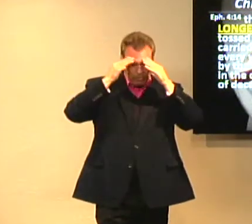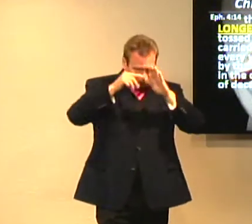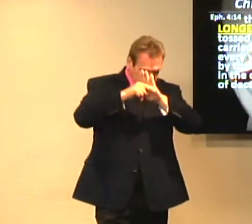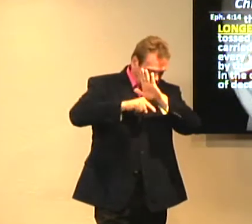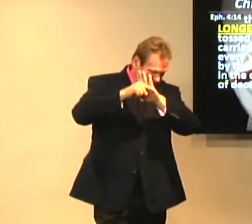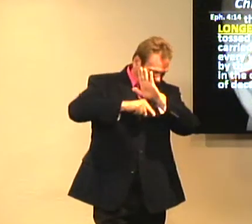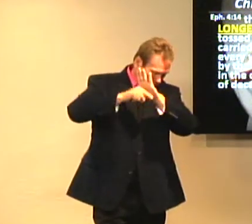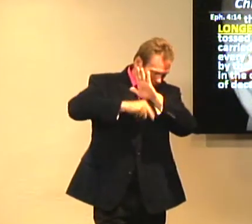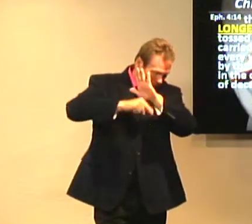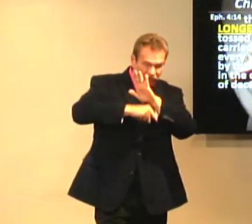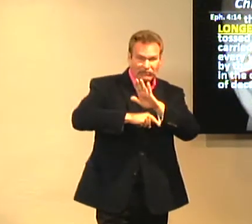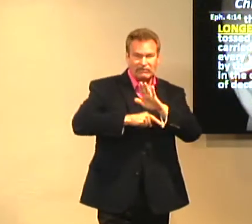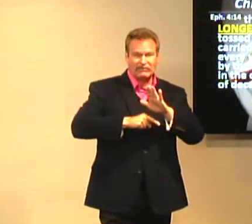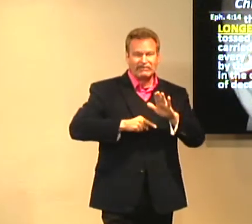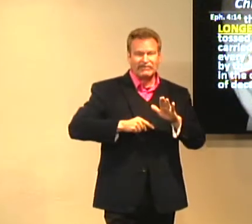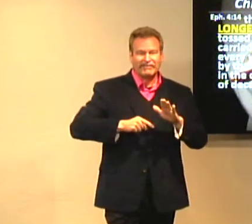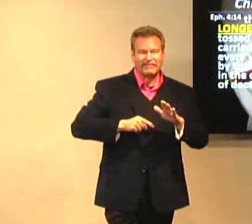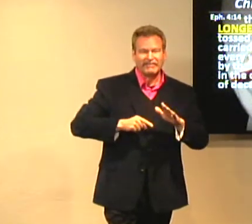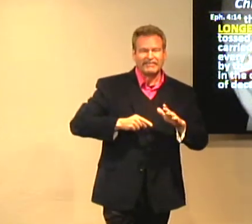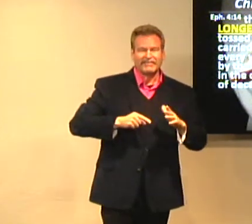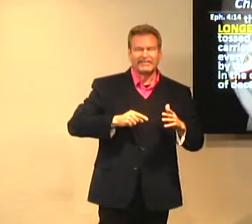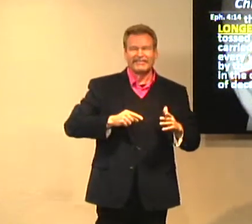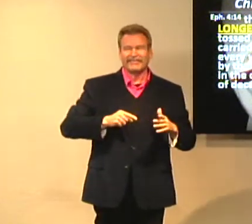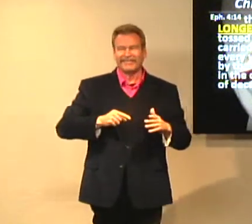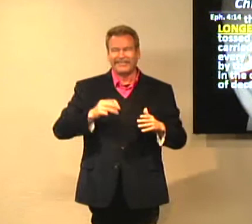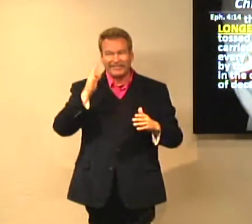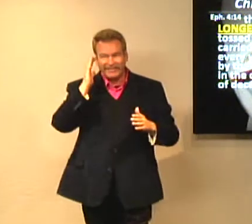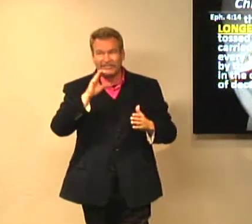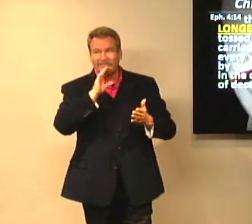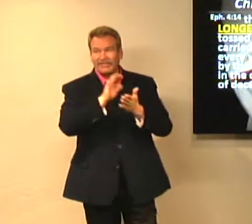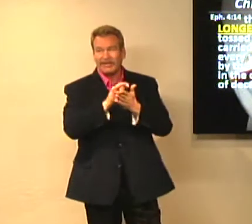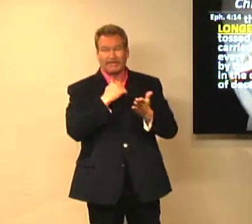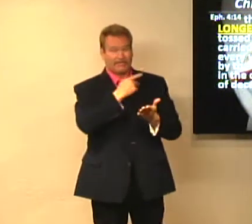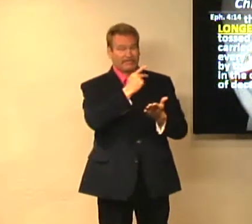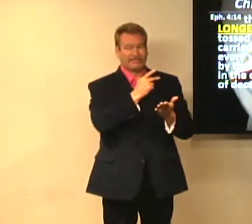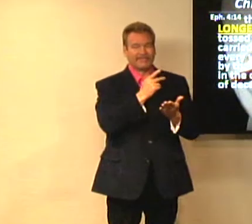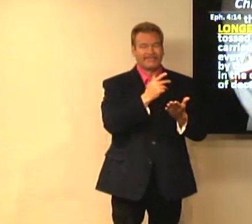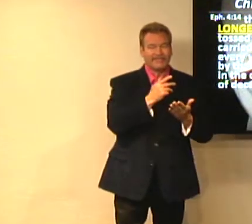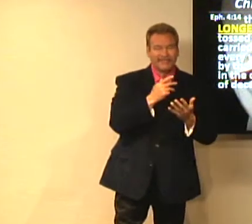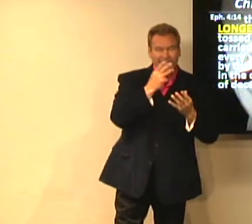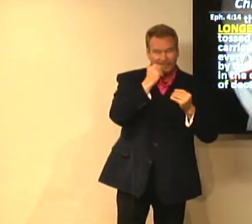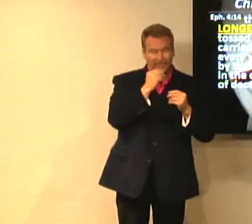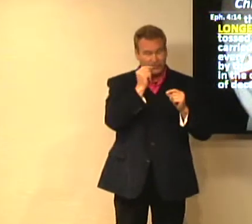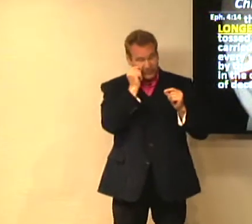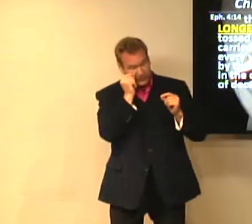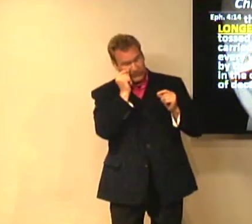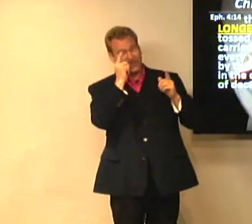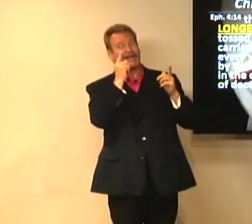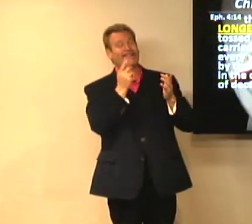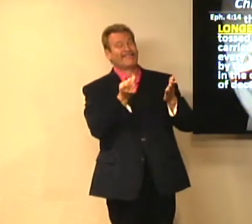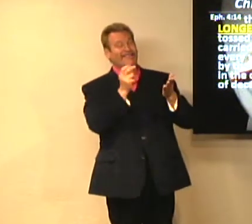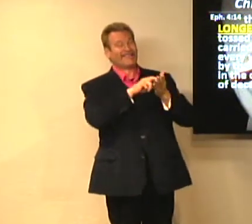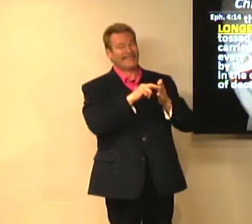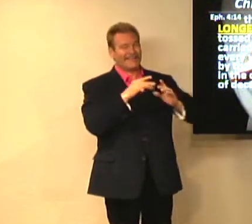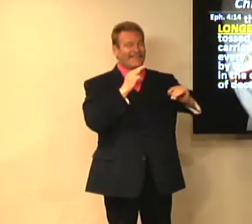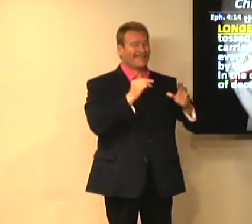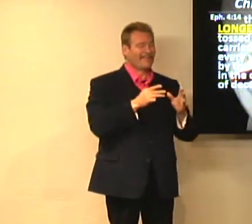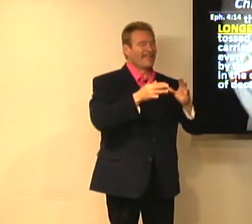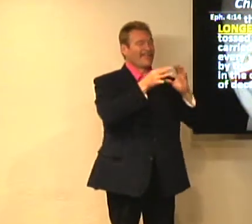negativity. We focus on negative and dwell on negative. Like my wife and I, you know, we wake up and we get up in the